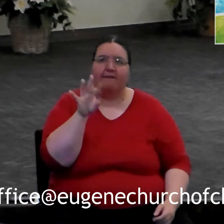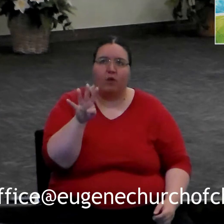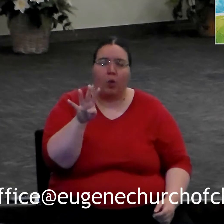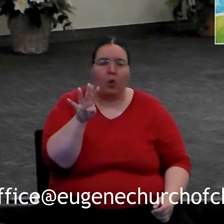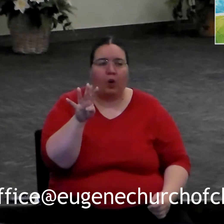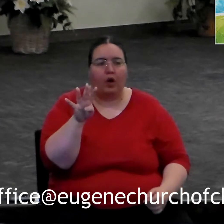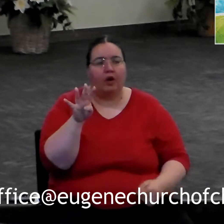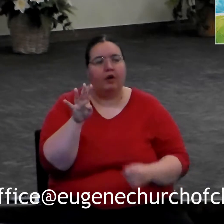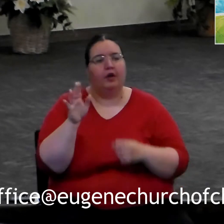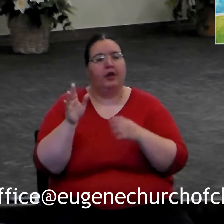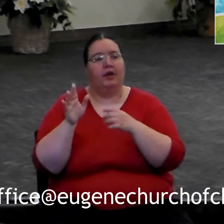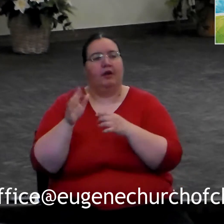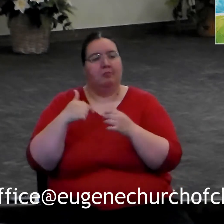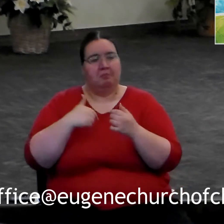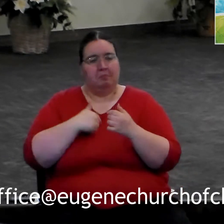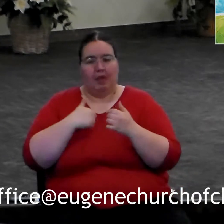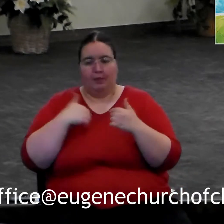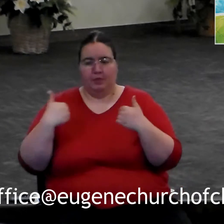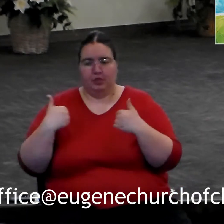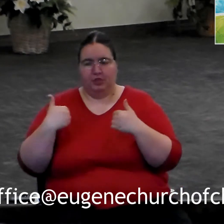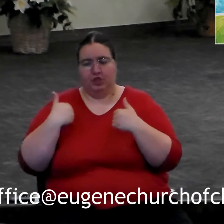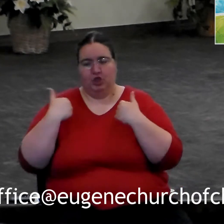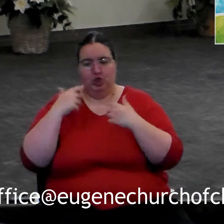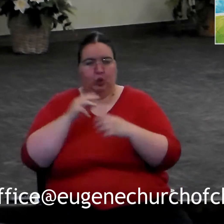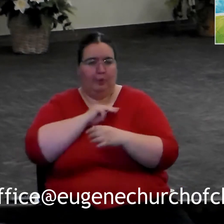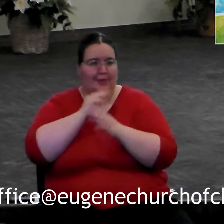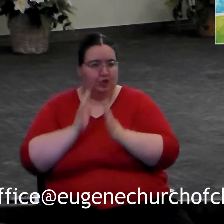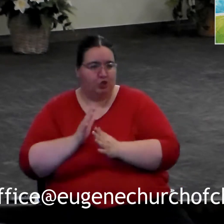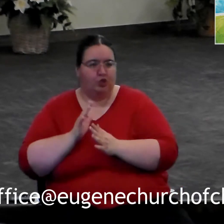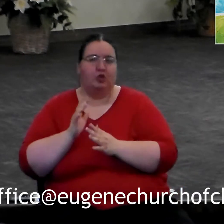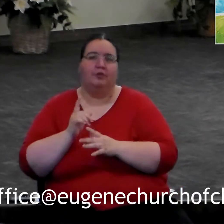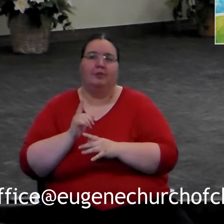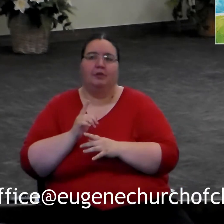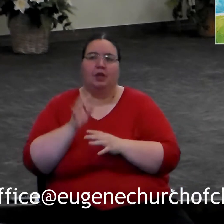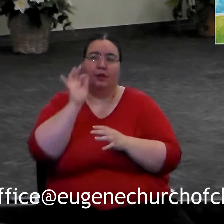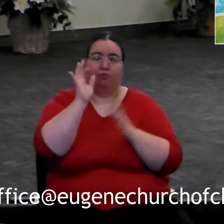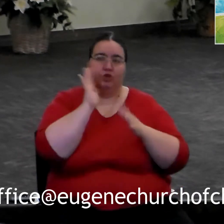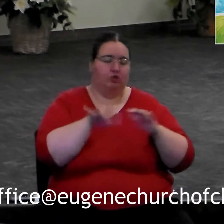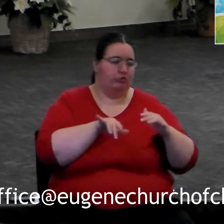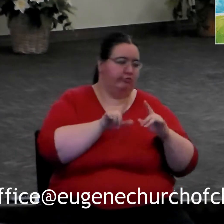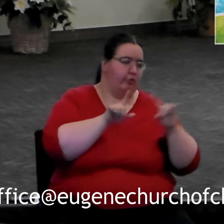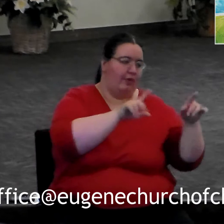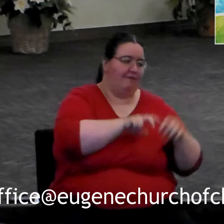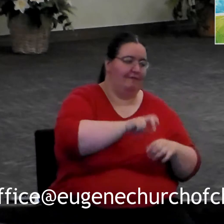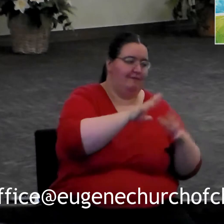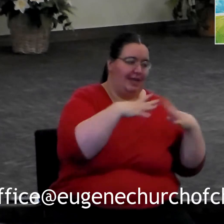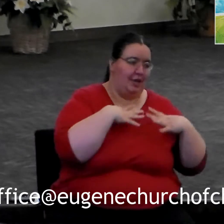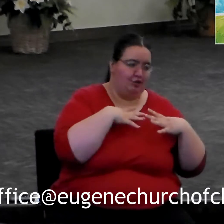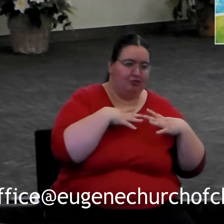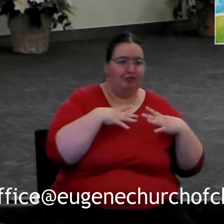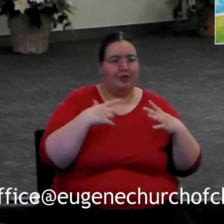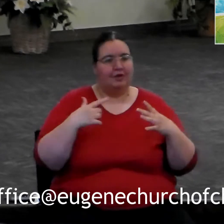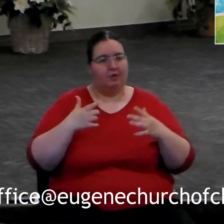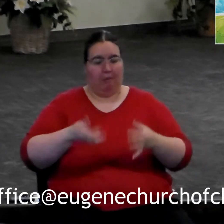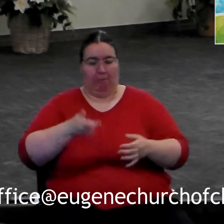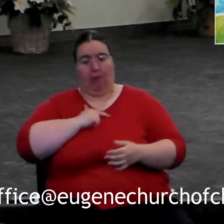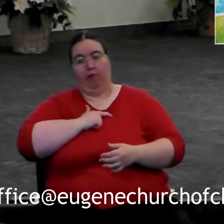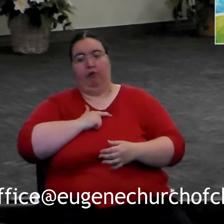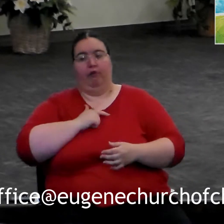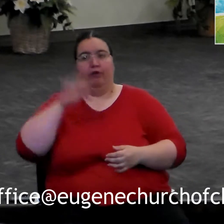and it fell to me. And I was excited and nervous all at the same time. And I said to him, I lived with the preacher's family during that summer, I said to